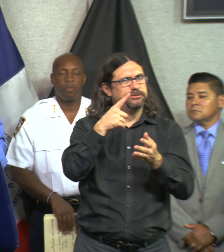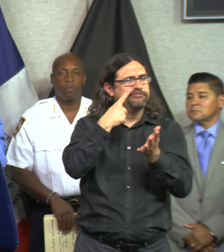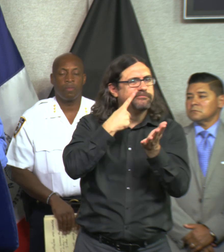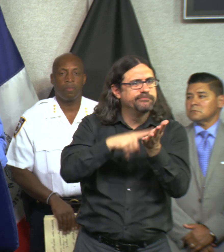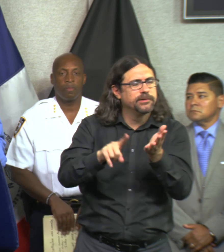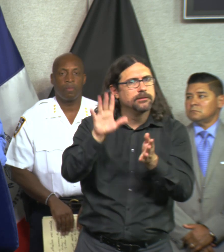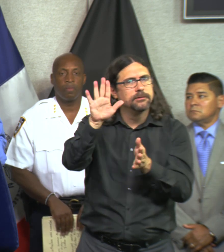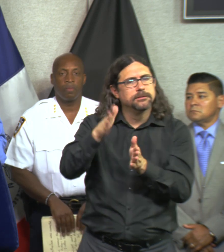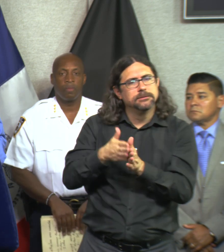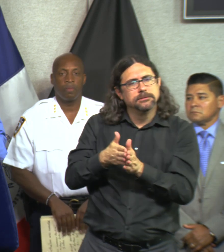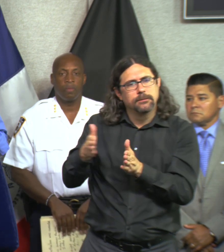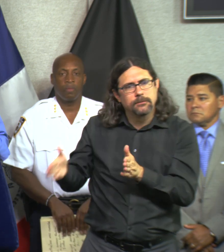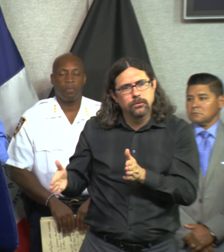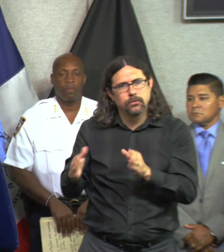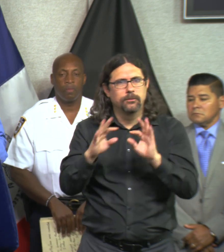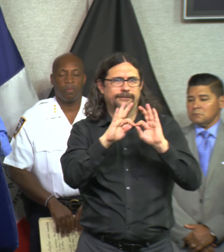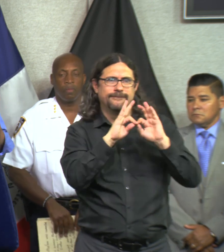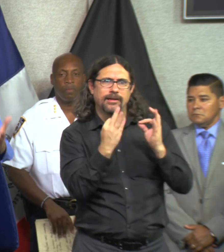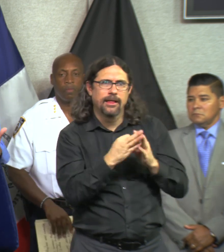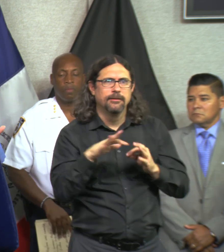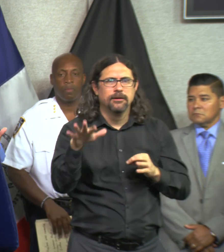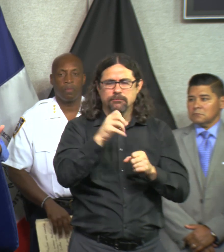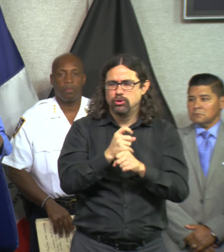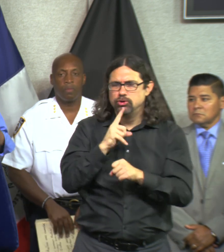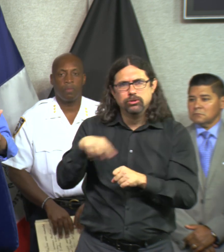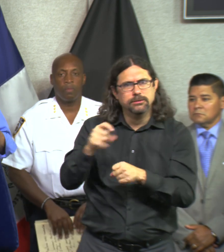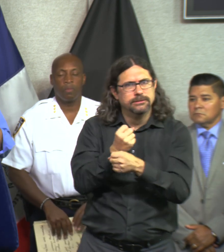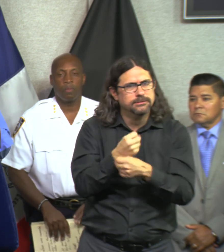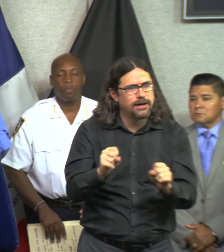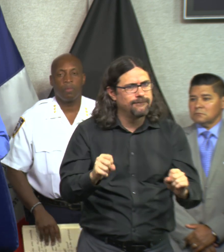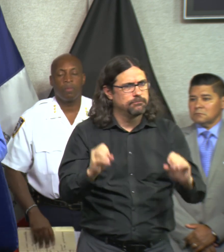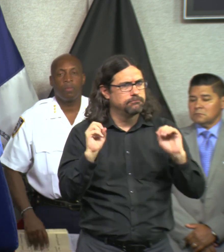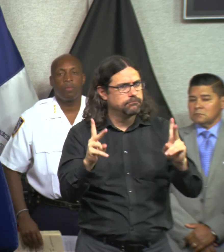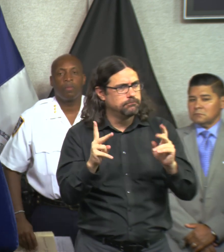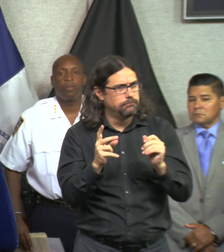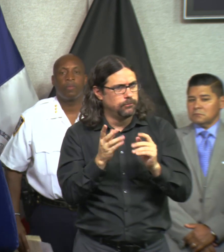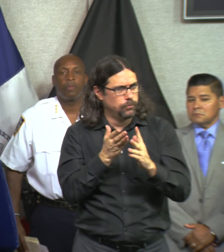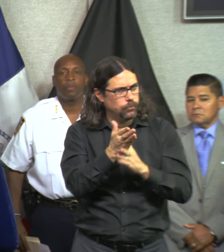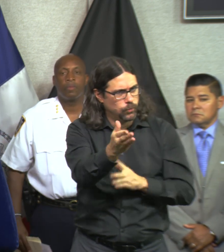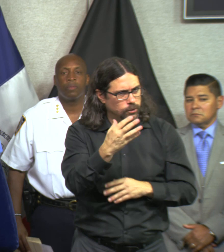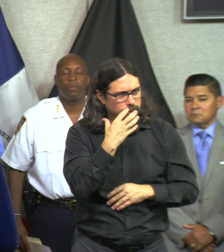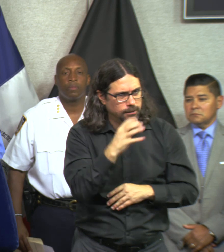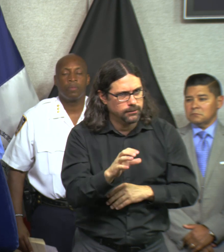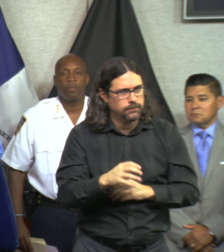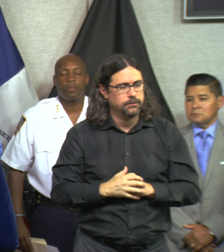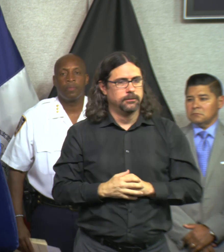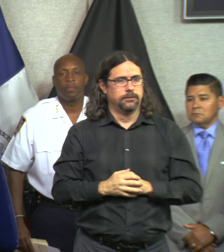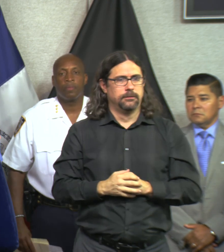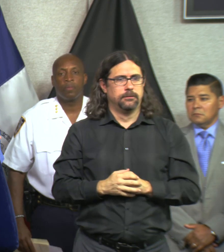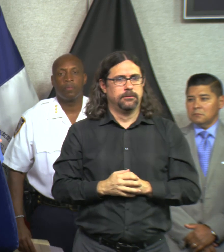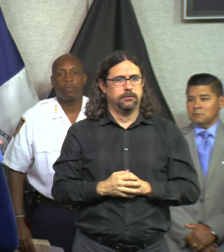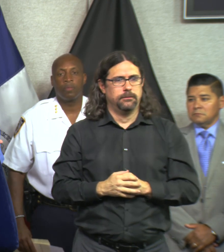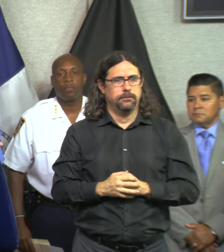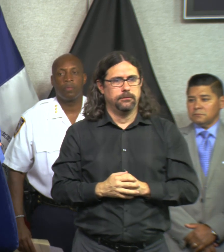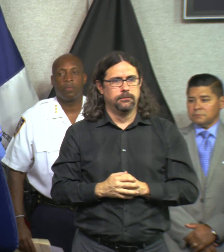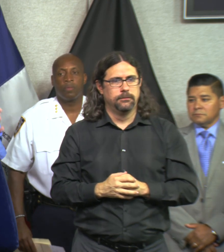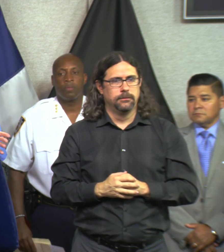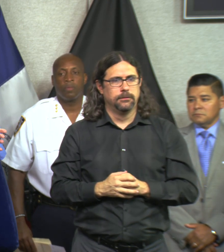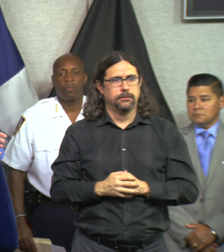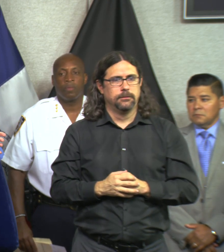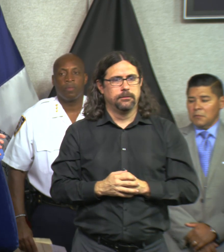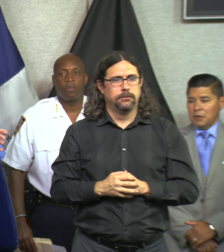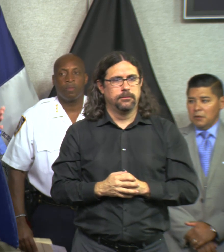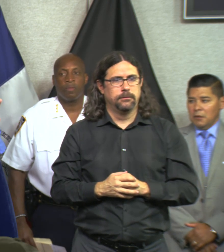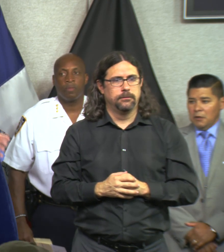something, they need to be a cooler place to be, to get them someplace cool or to get them to a cooling center. Always make sure